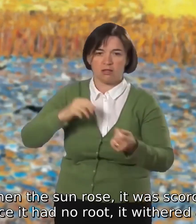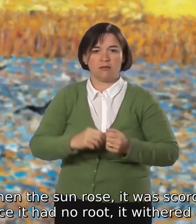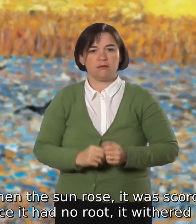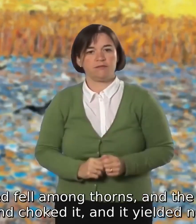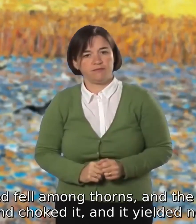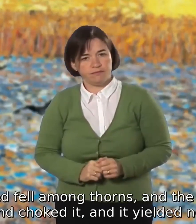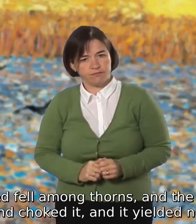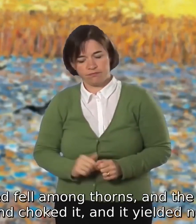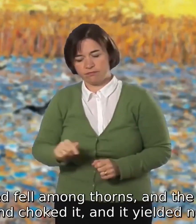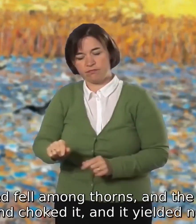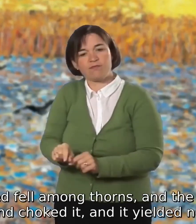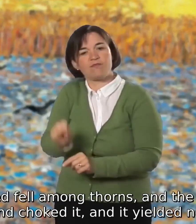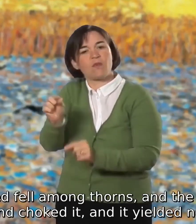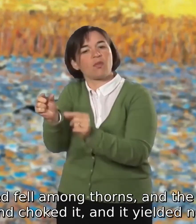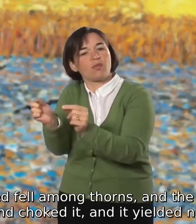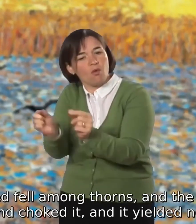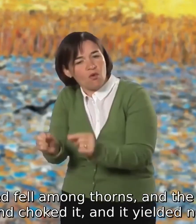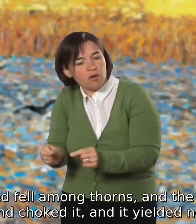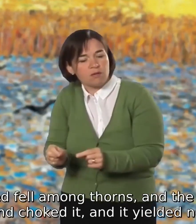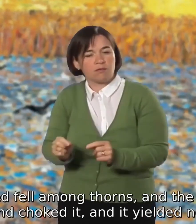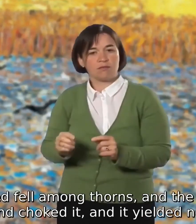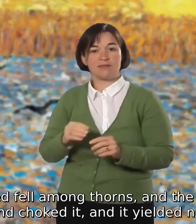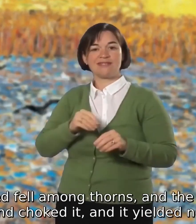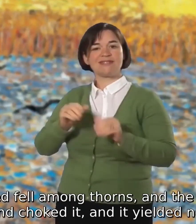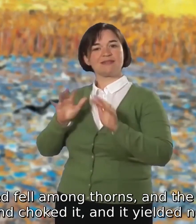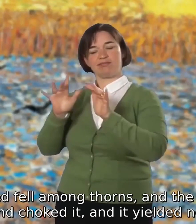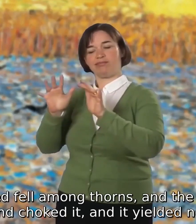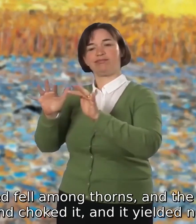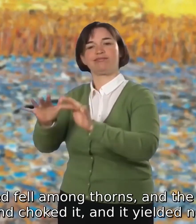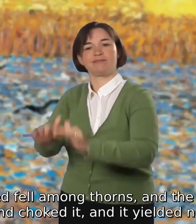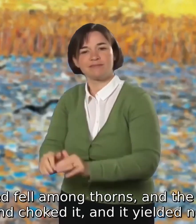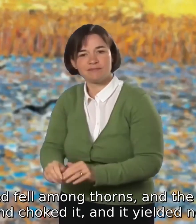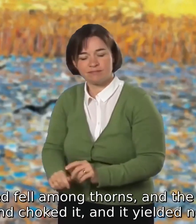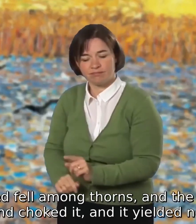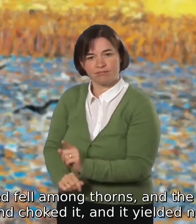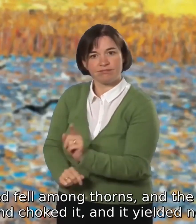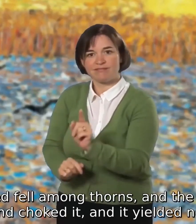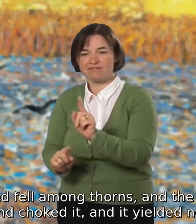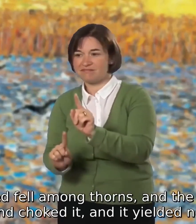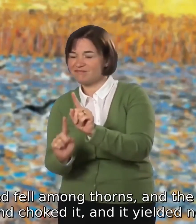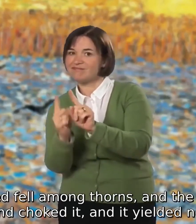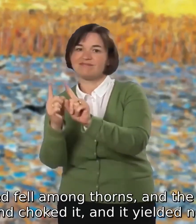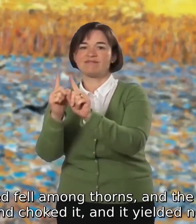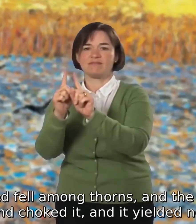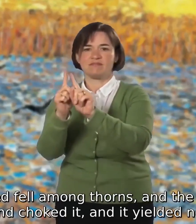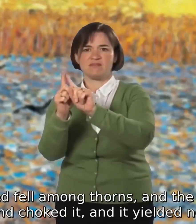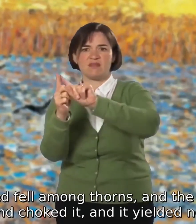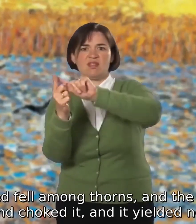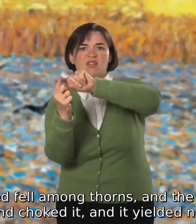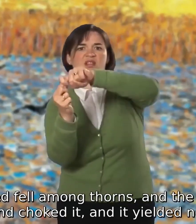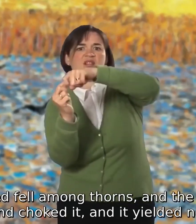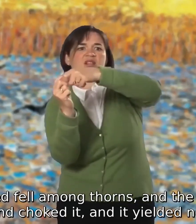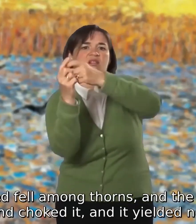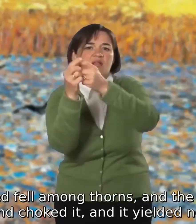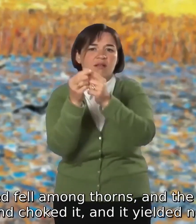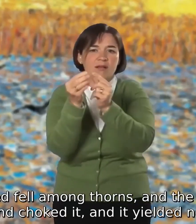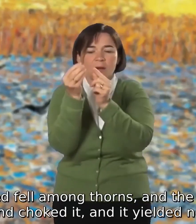Other seed fell among the thorns, and the thorns grew up and choked it, and it yielded no